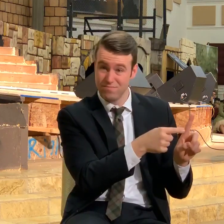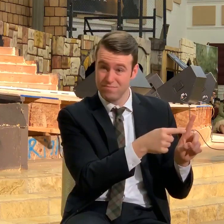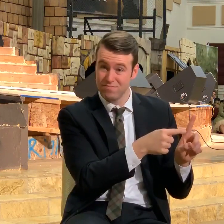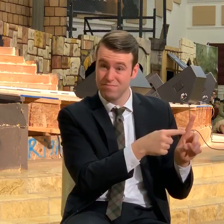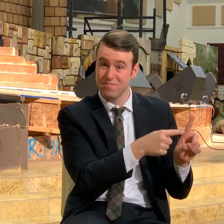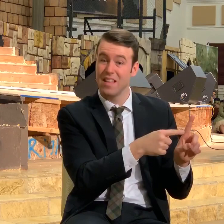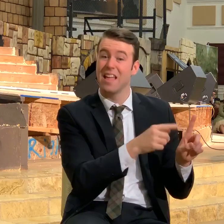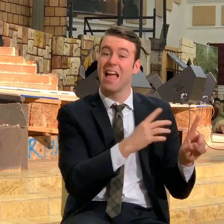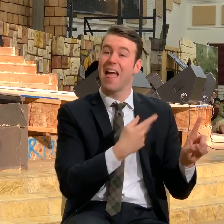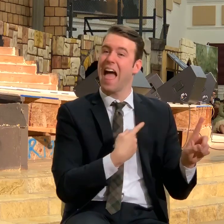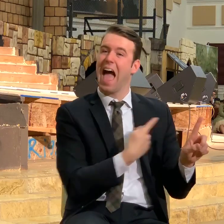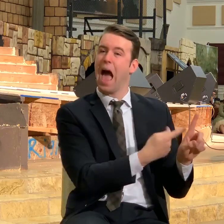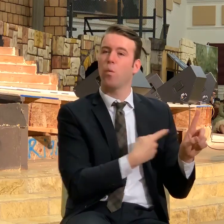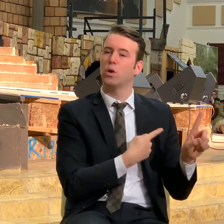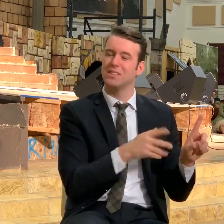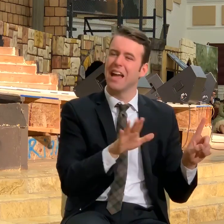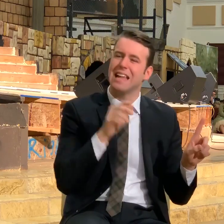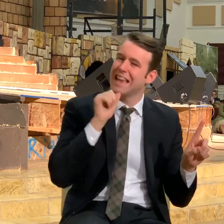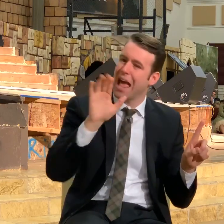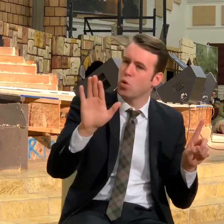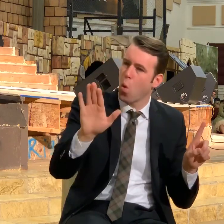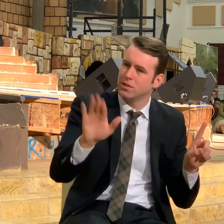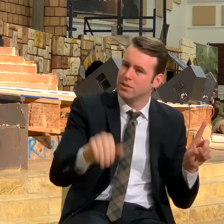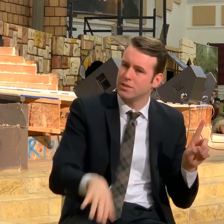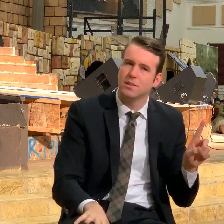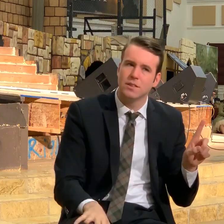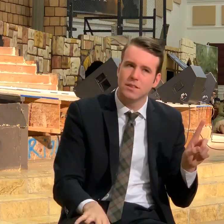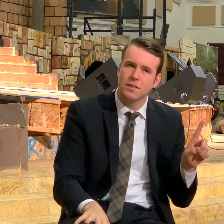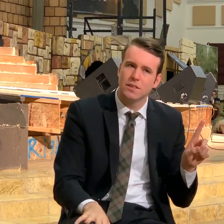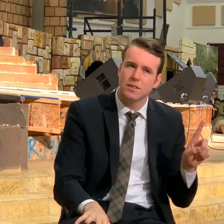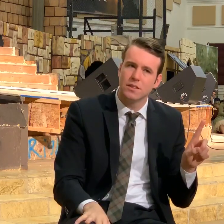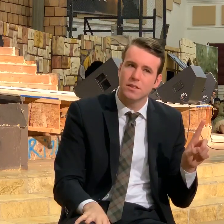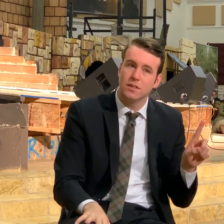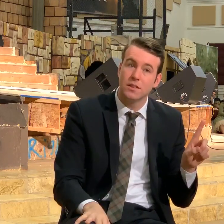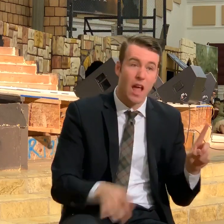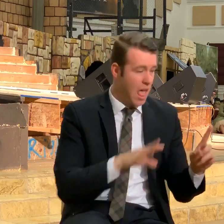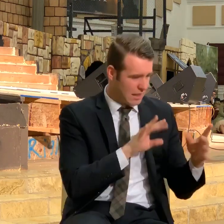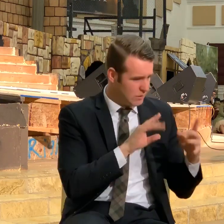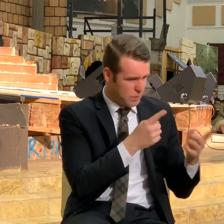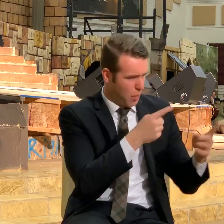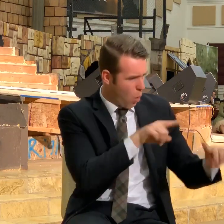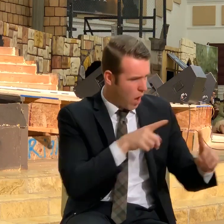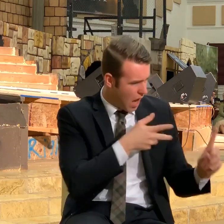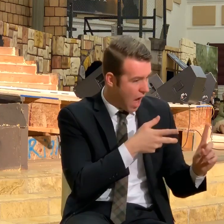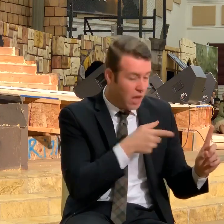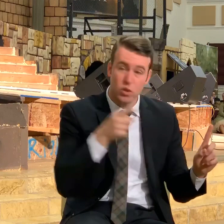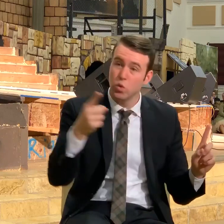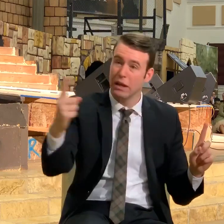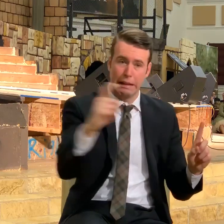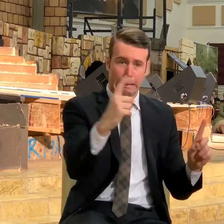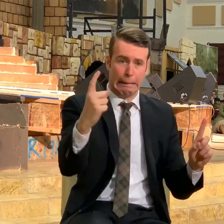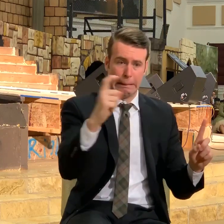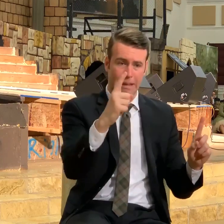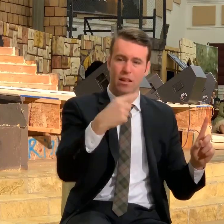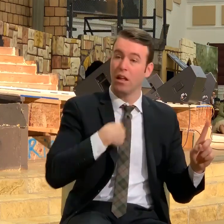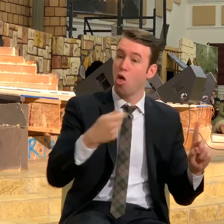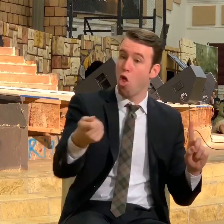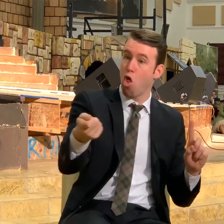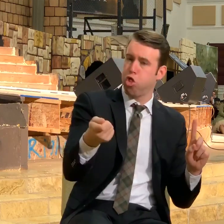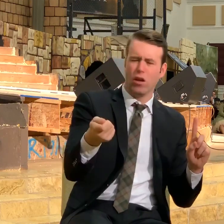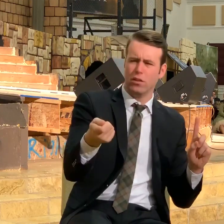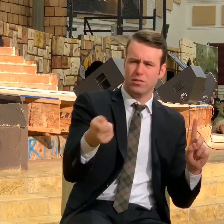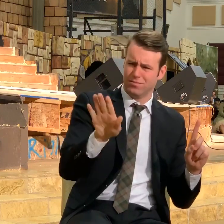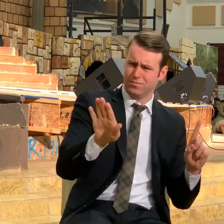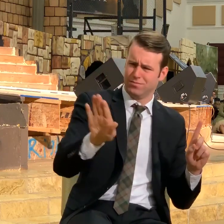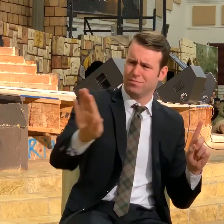our issue. That's not your issue. So I'm not going to get you involved in the issue I'm dealing with, because you need to